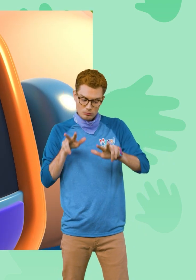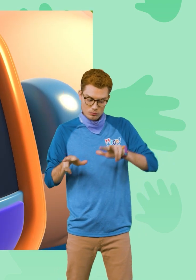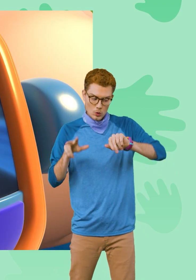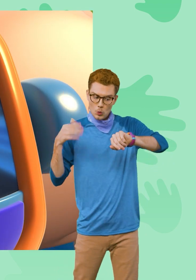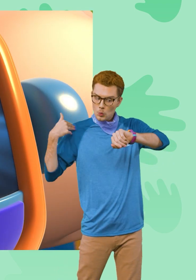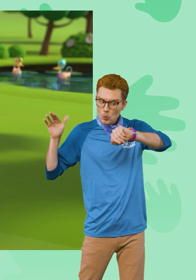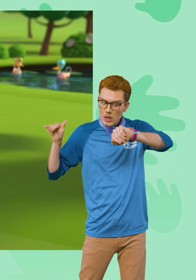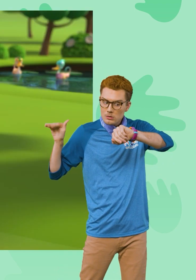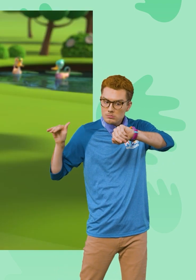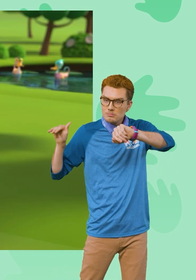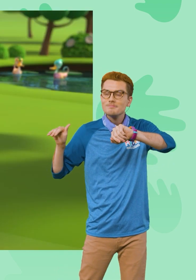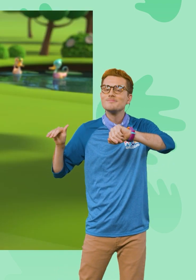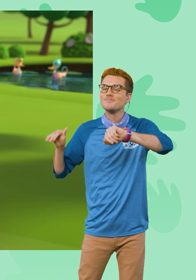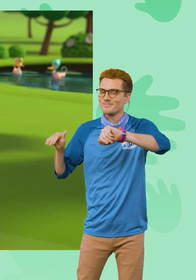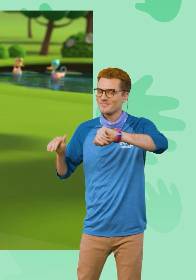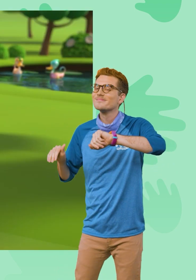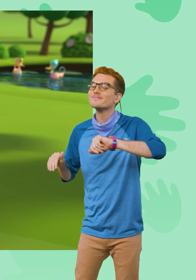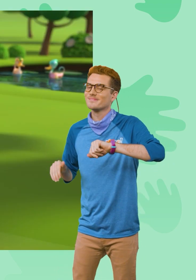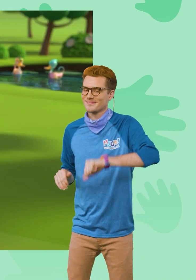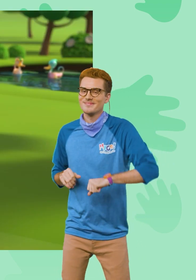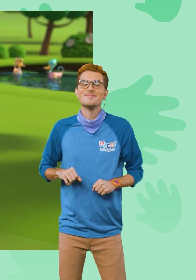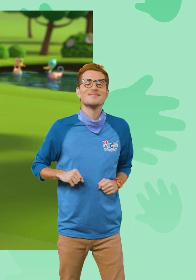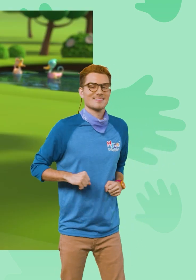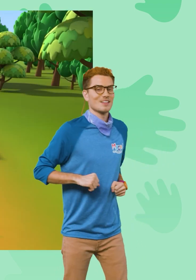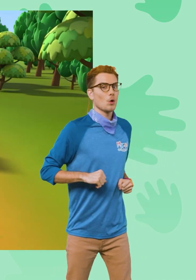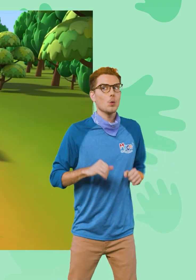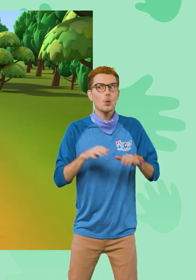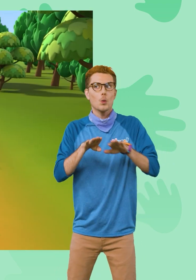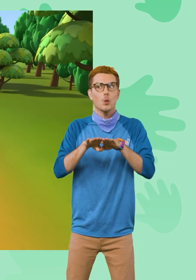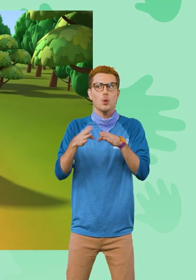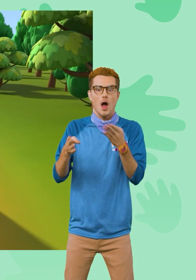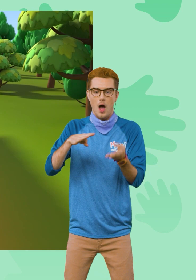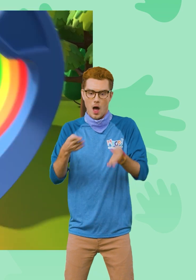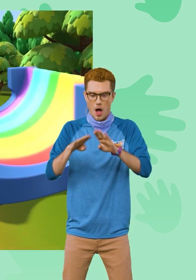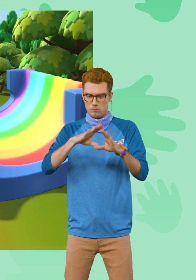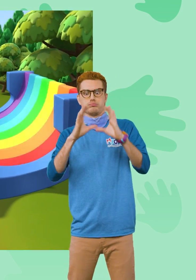wings, confirmed. Activate Blippi Station.